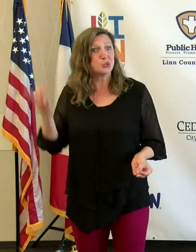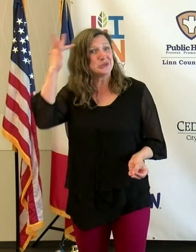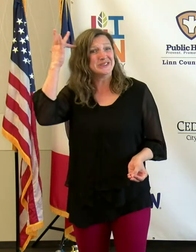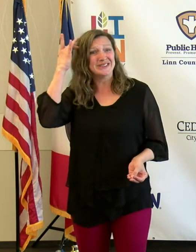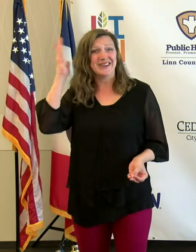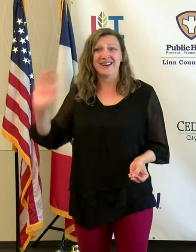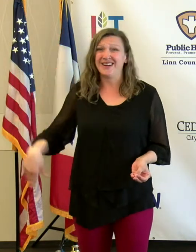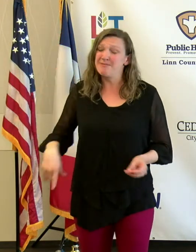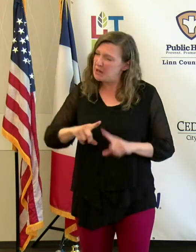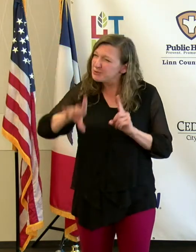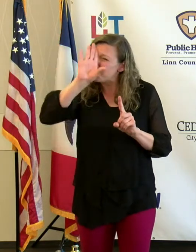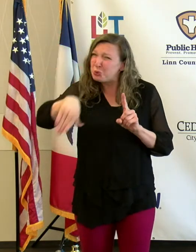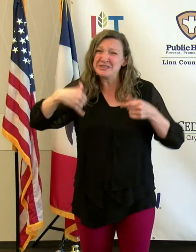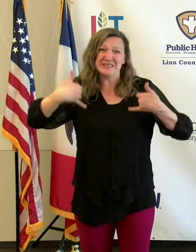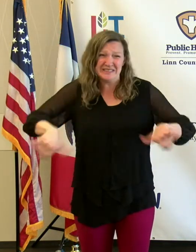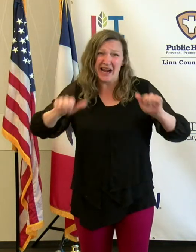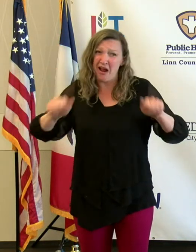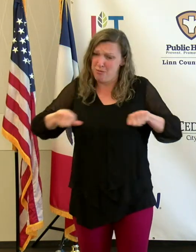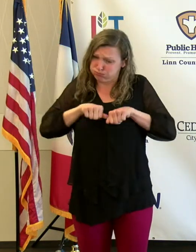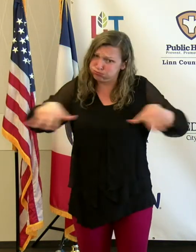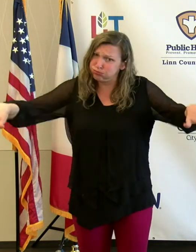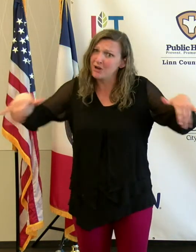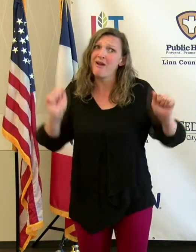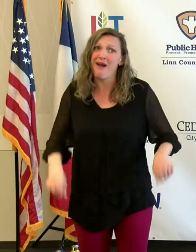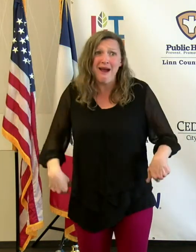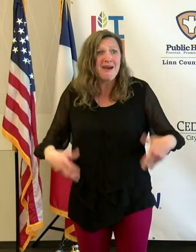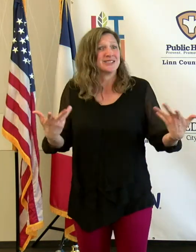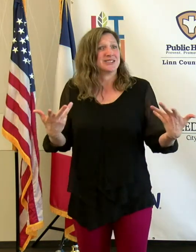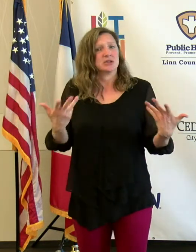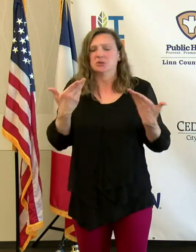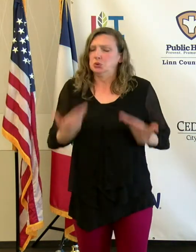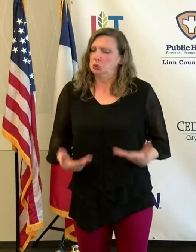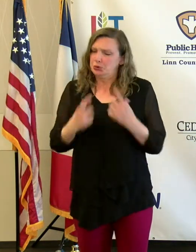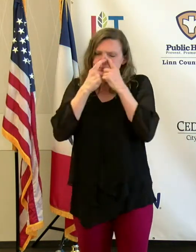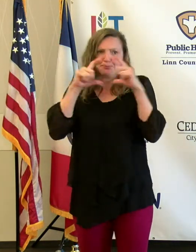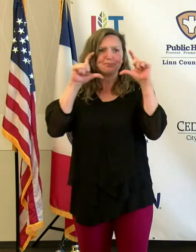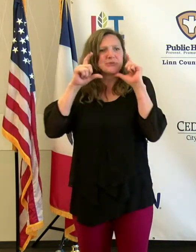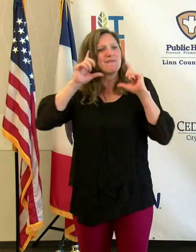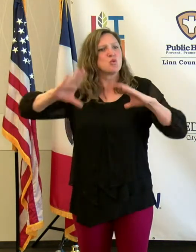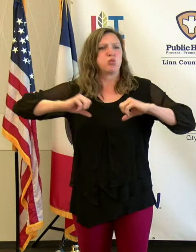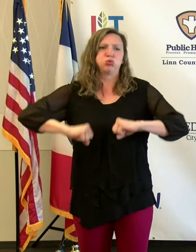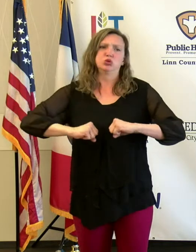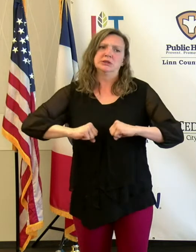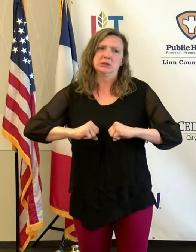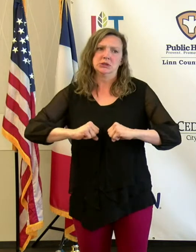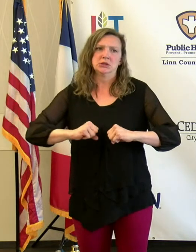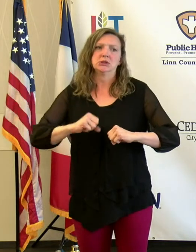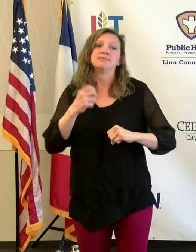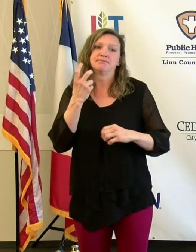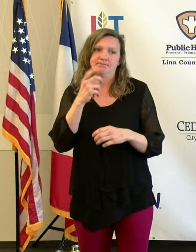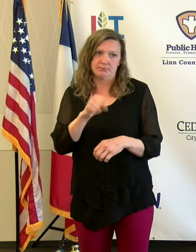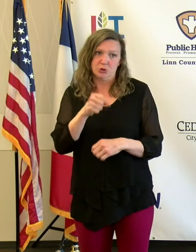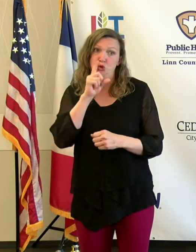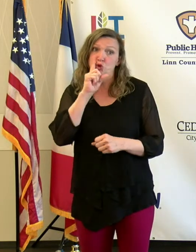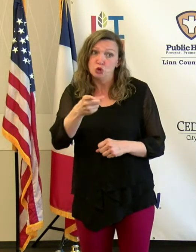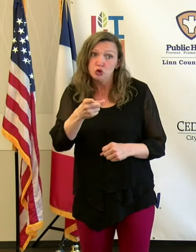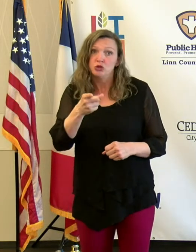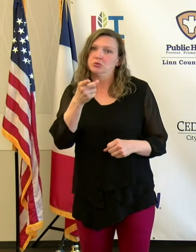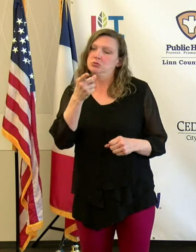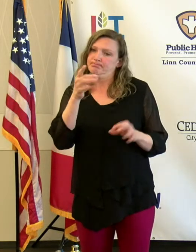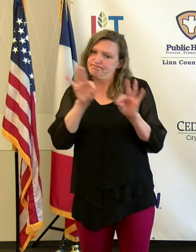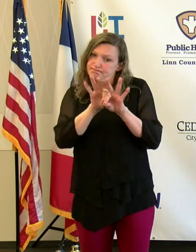others. Cloth masks that cover your nose and your mouth should always be worn when you're going out in